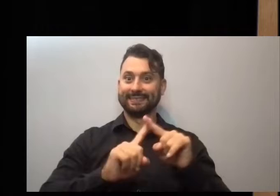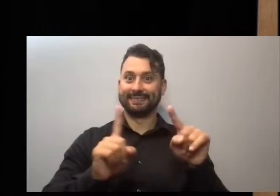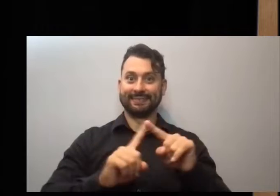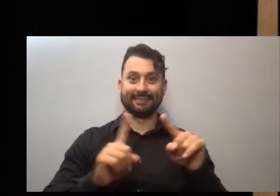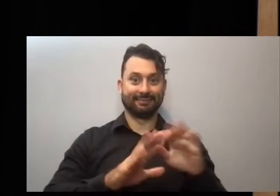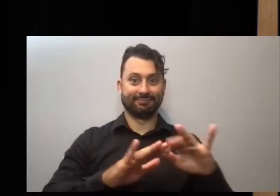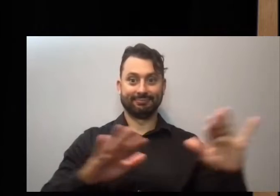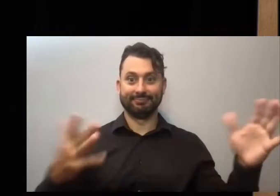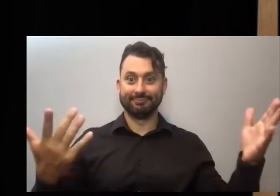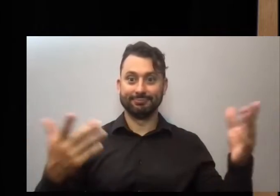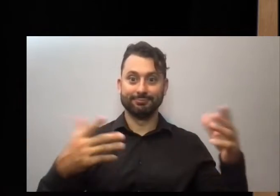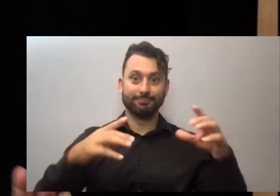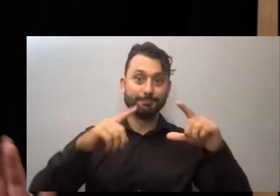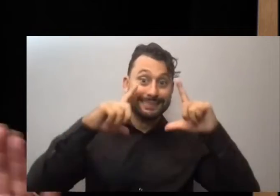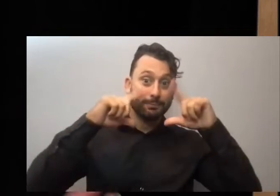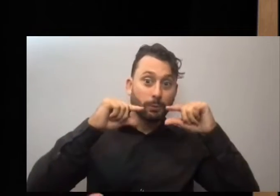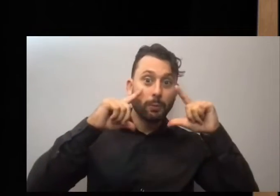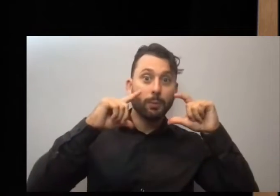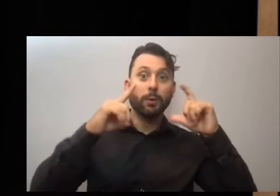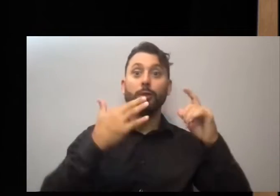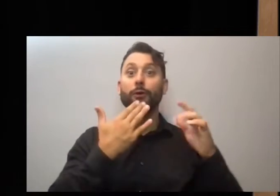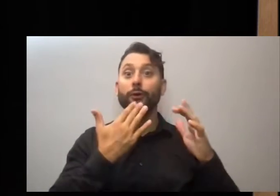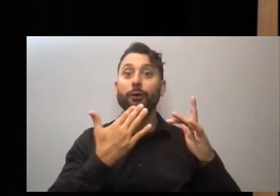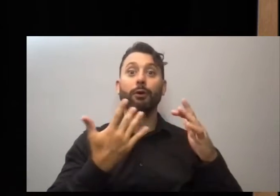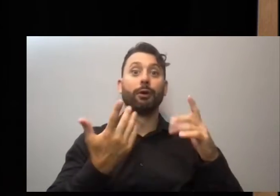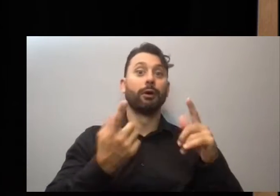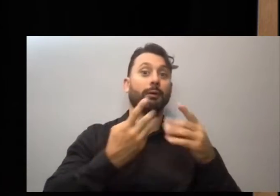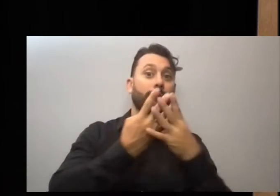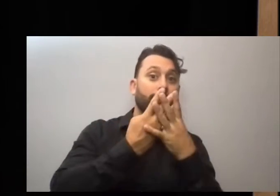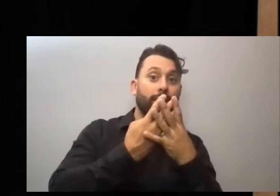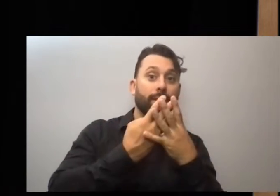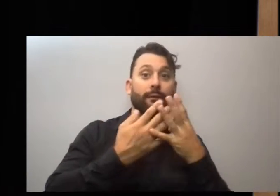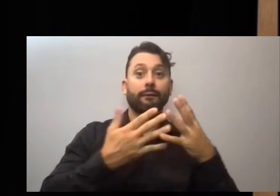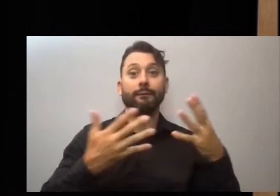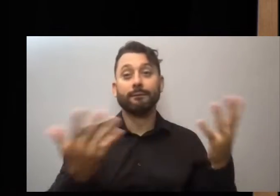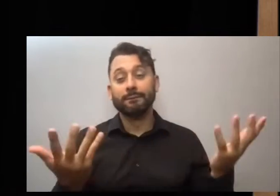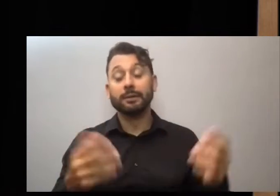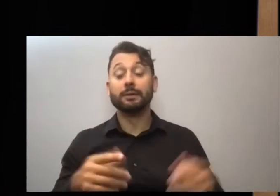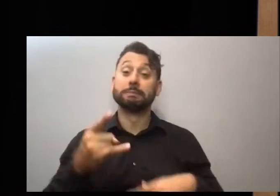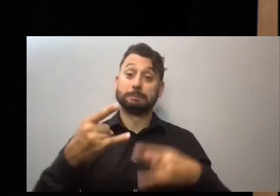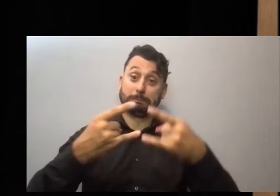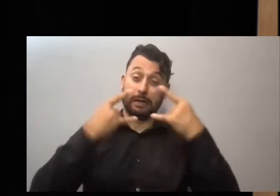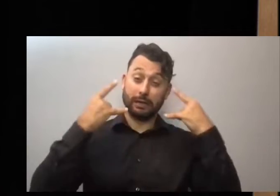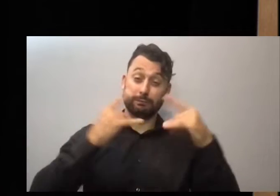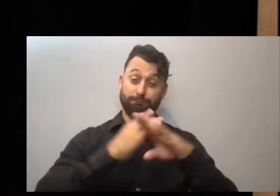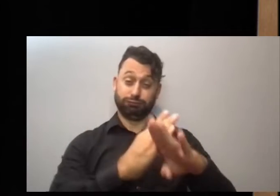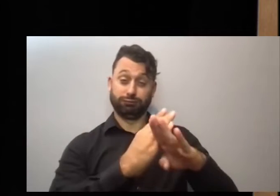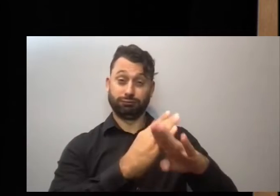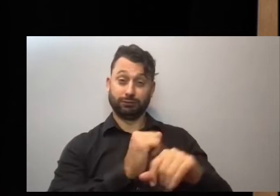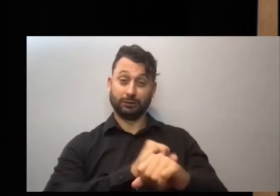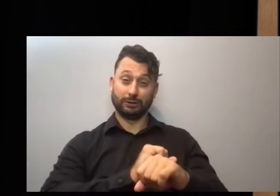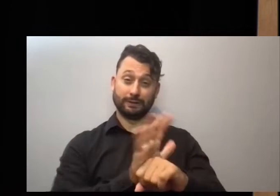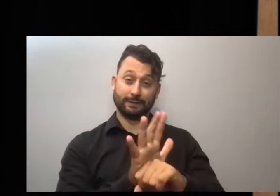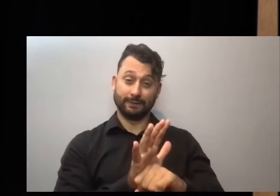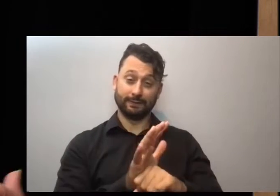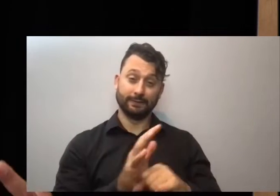the lowest amount of protection but still does absolutely help are cloth masks. So the cloth masks